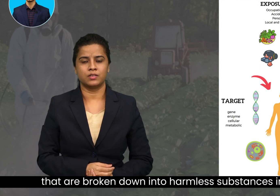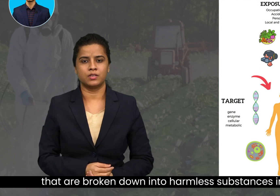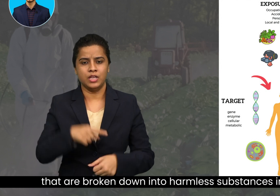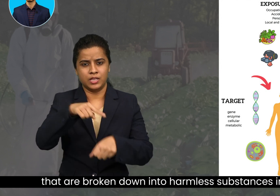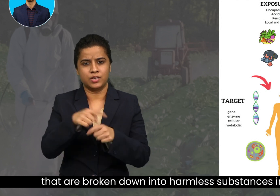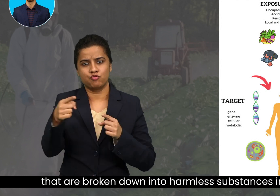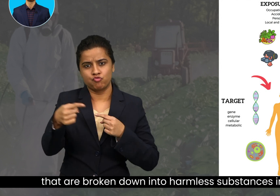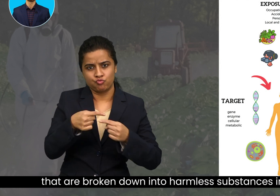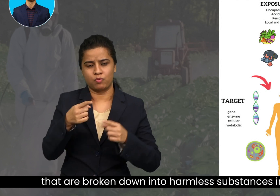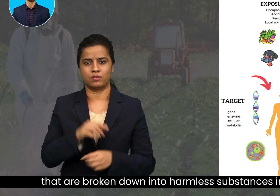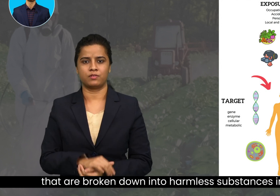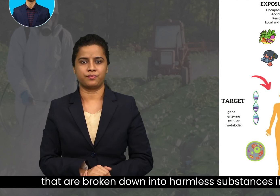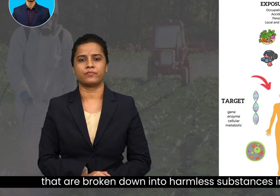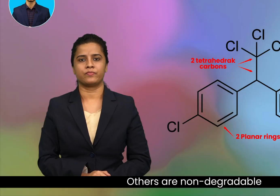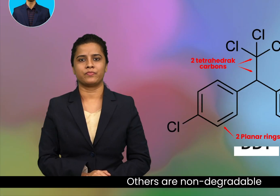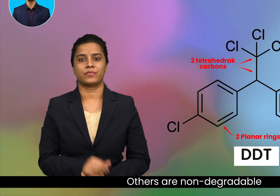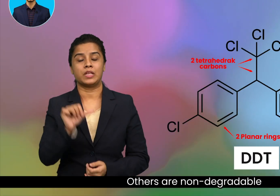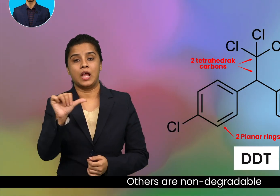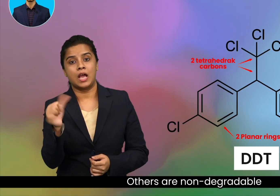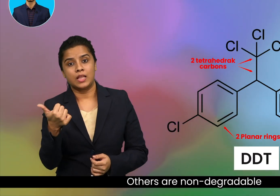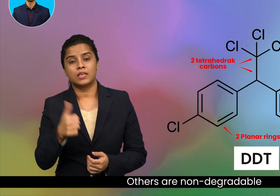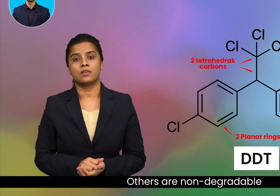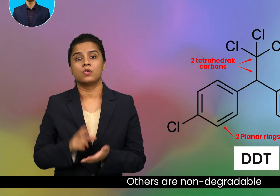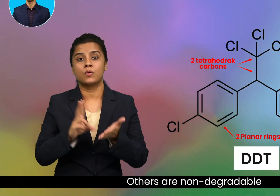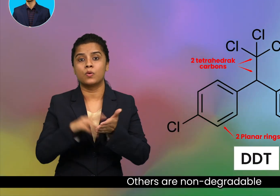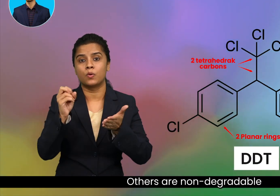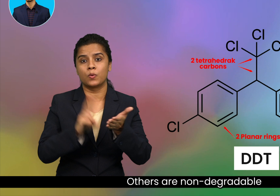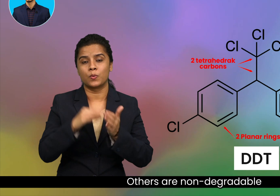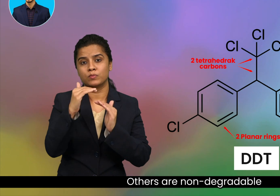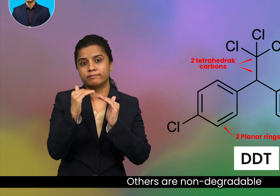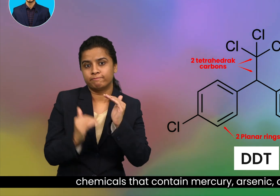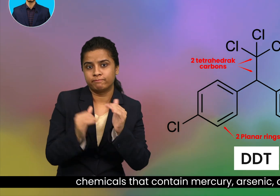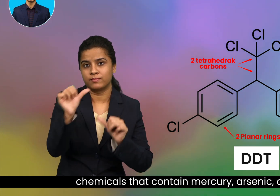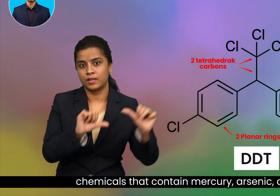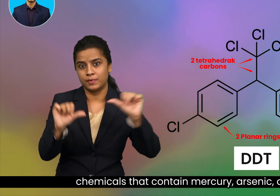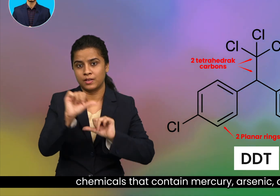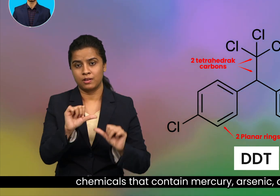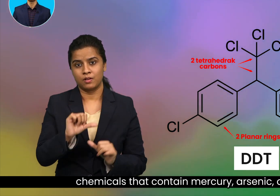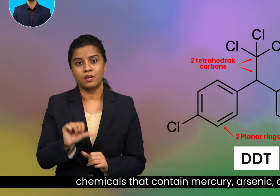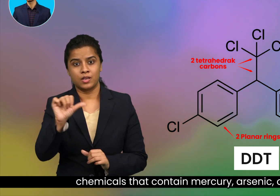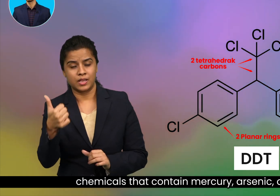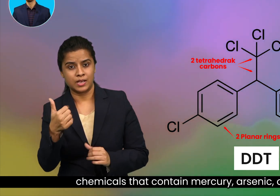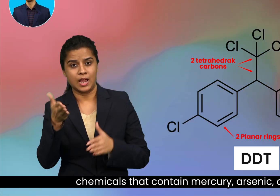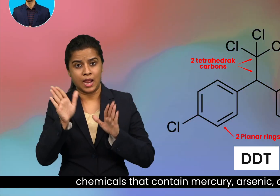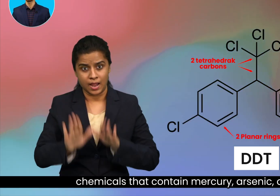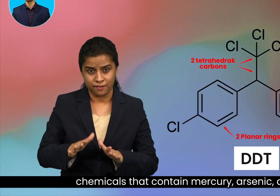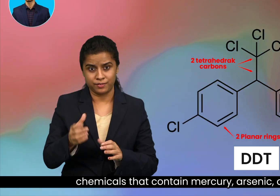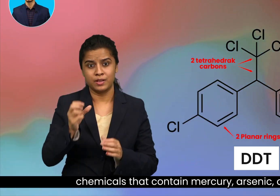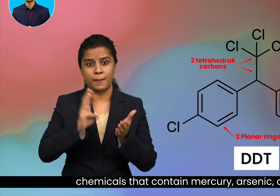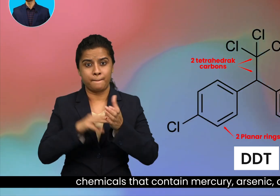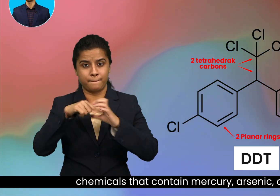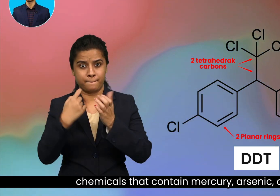in a short time. Others are non-degradable chemicals that contain